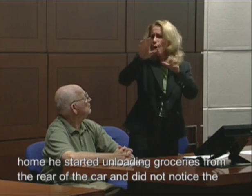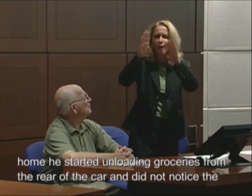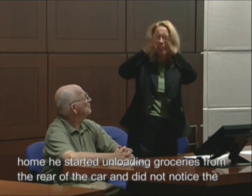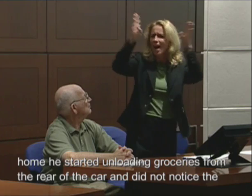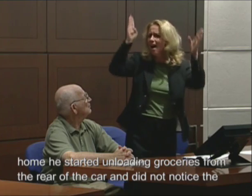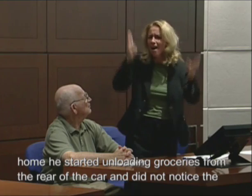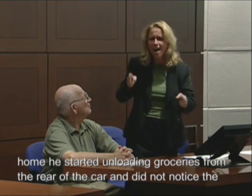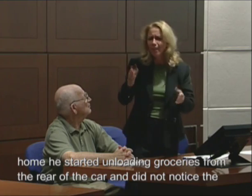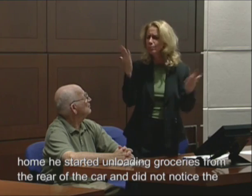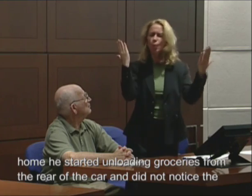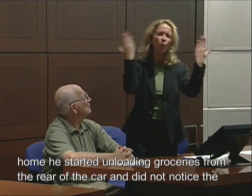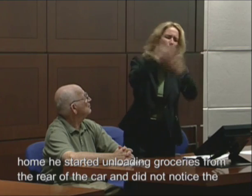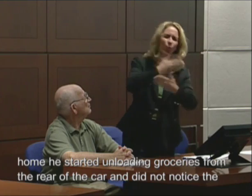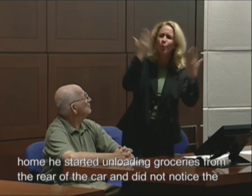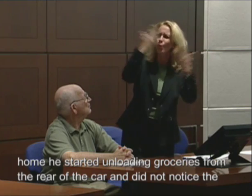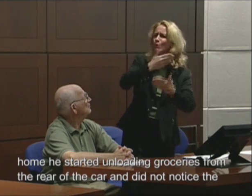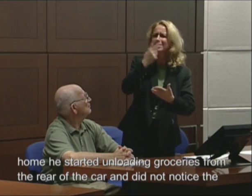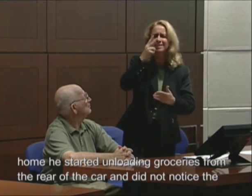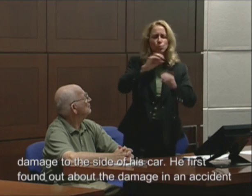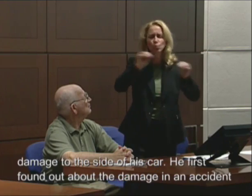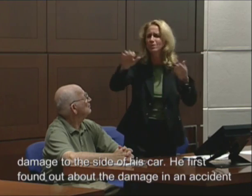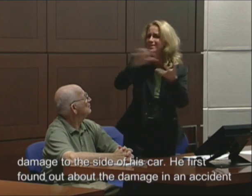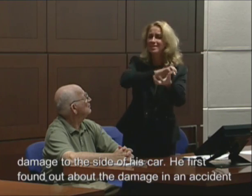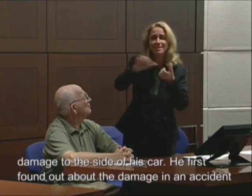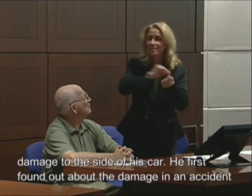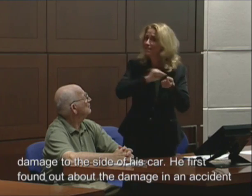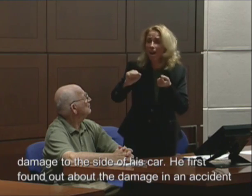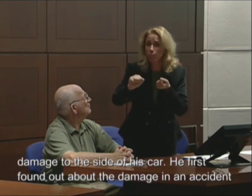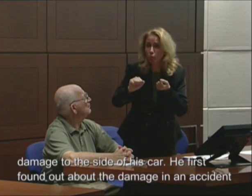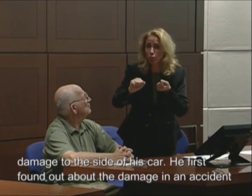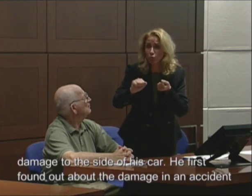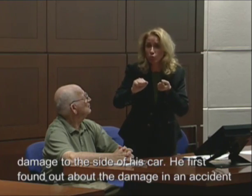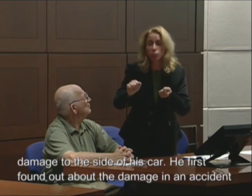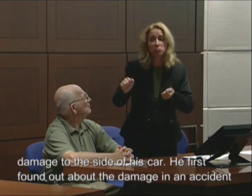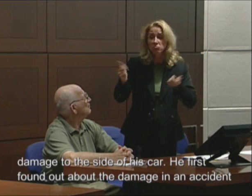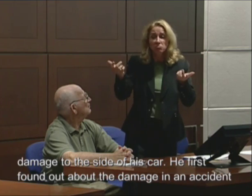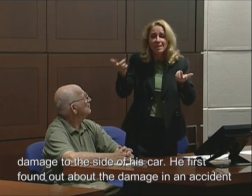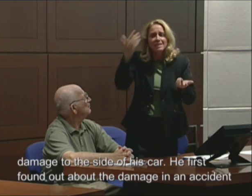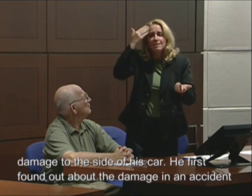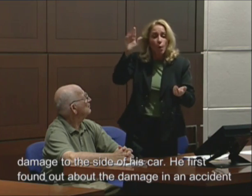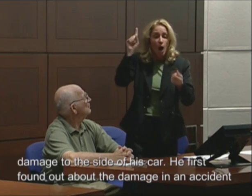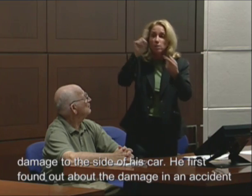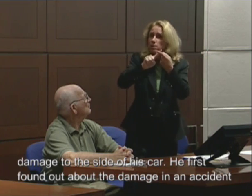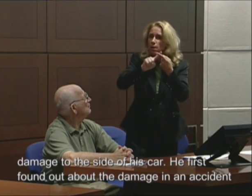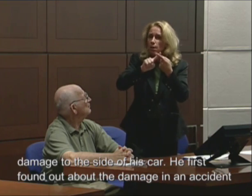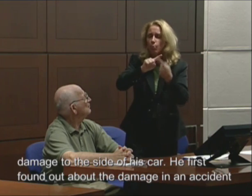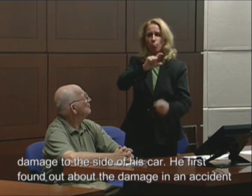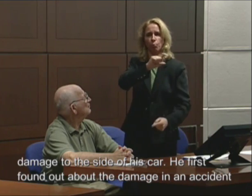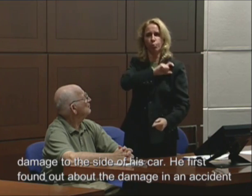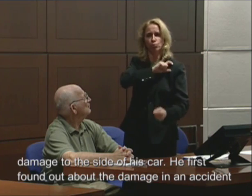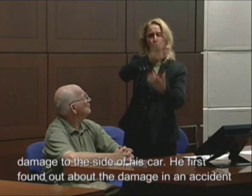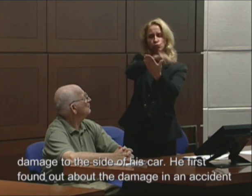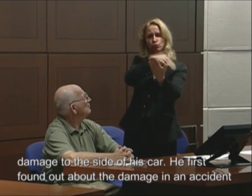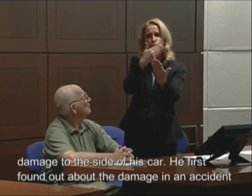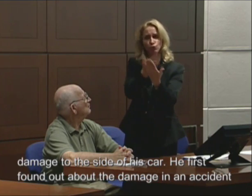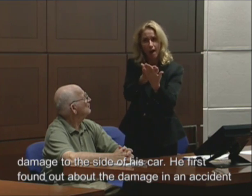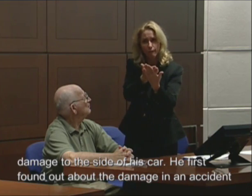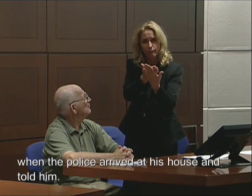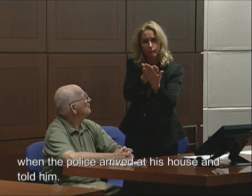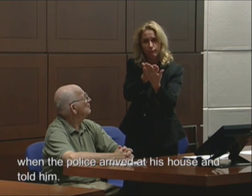car and did not notice the damage to the side of his car. He first found out about the damage in an accident